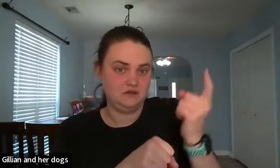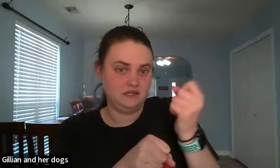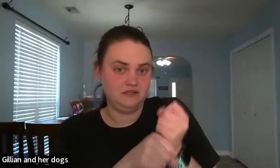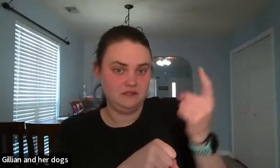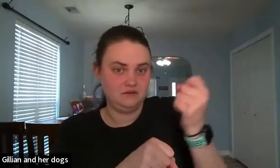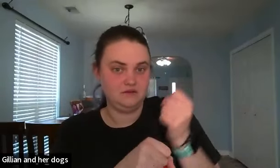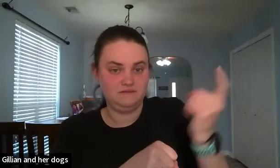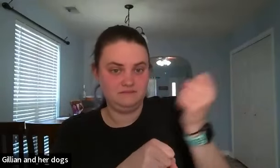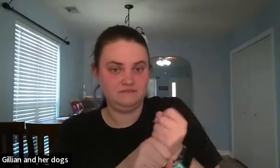yearly.